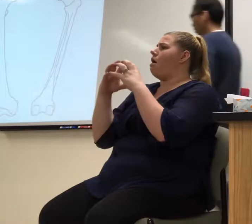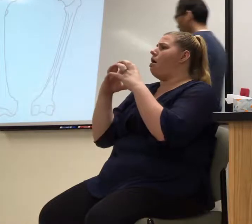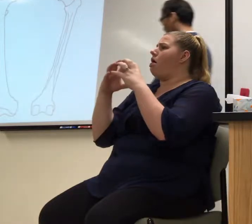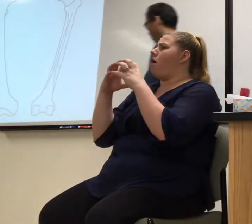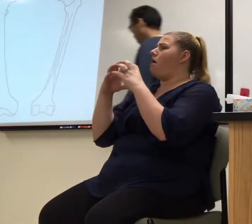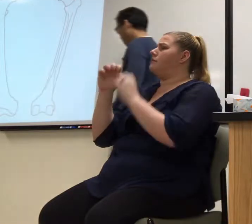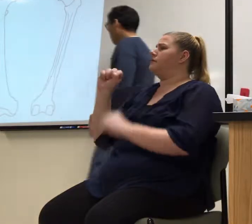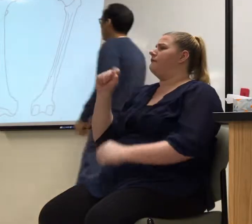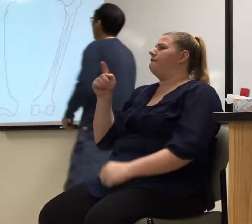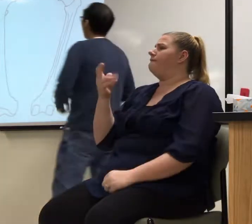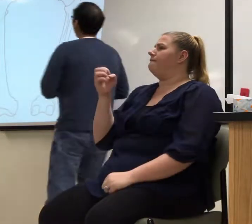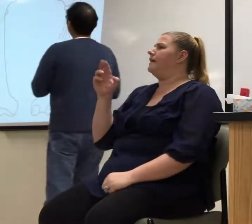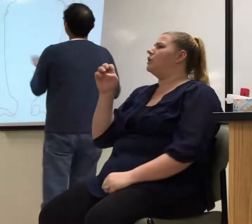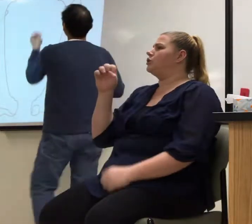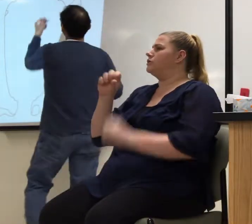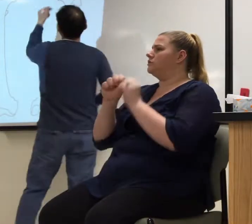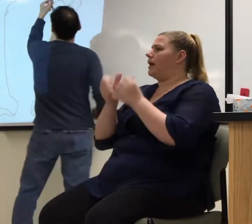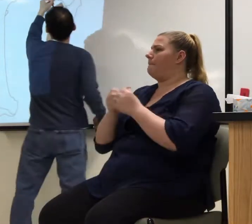Color it here.